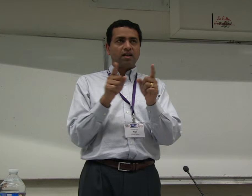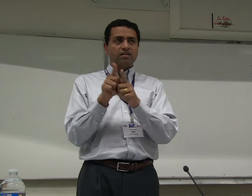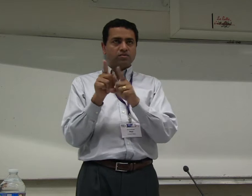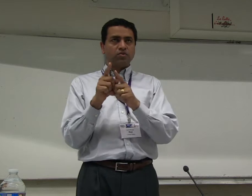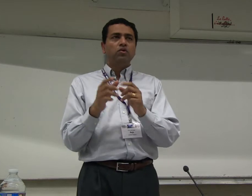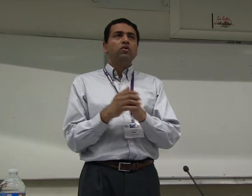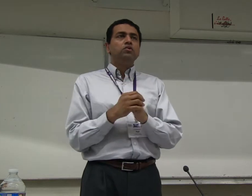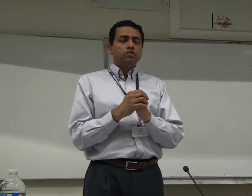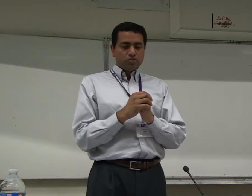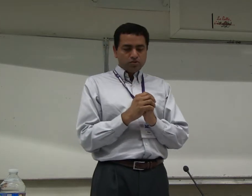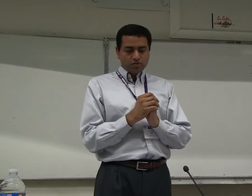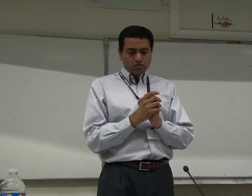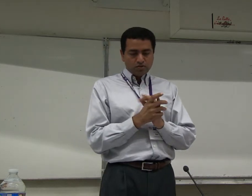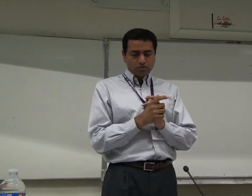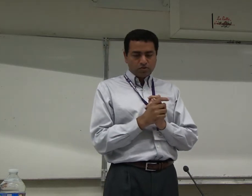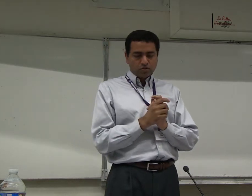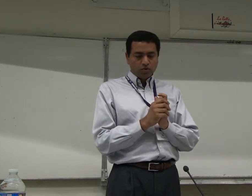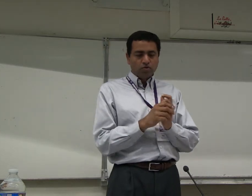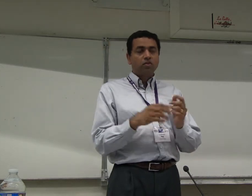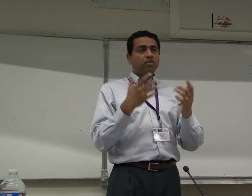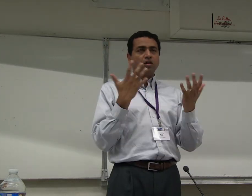and how captions can support that.